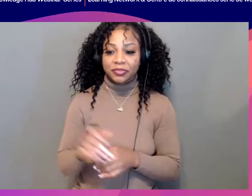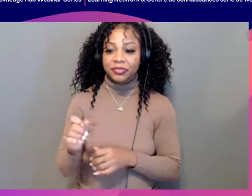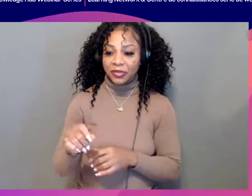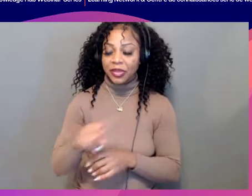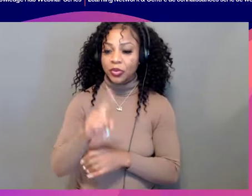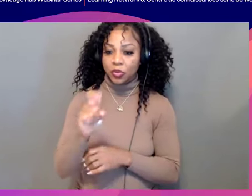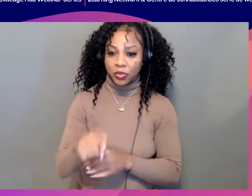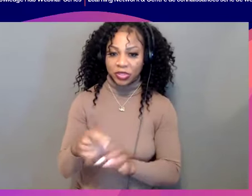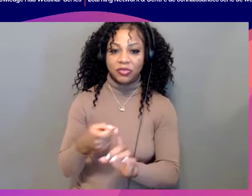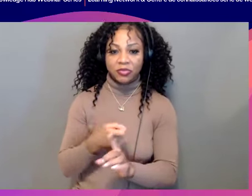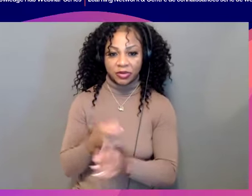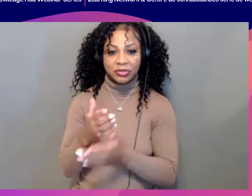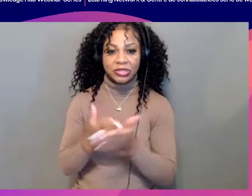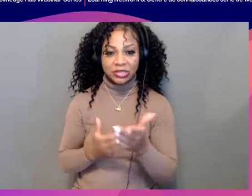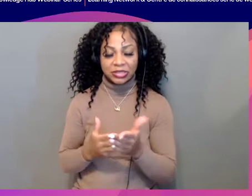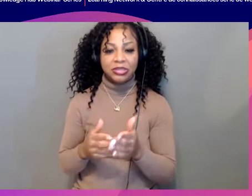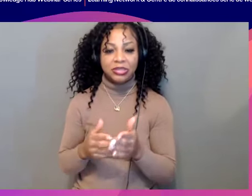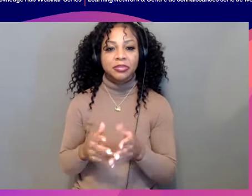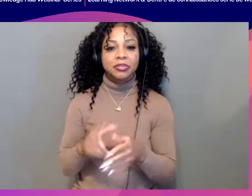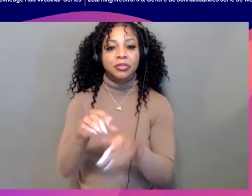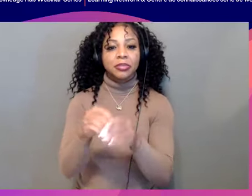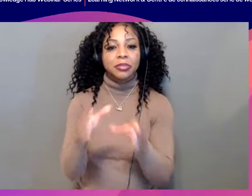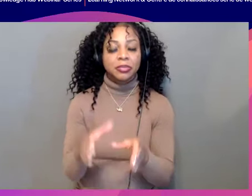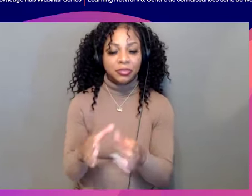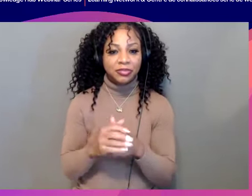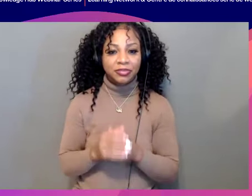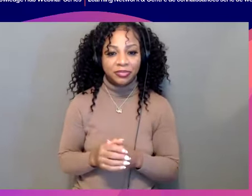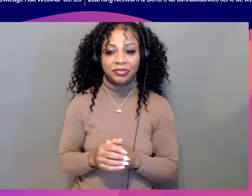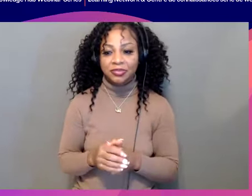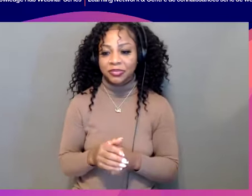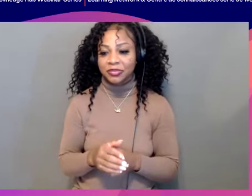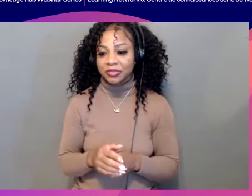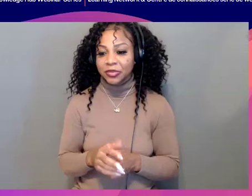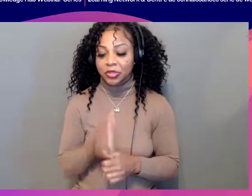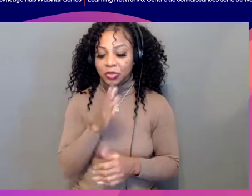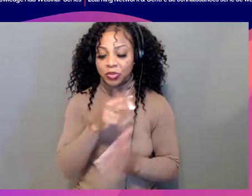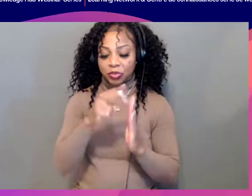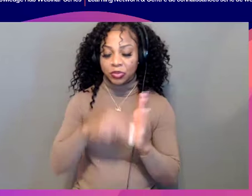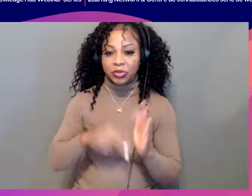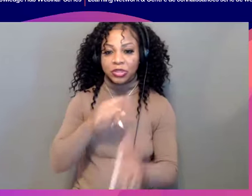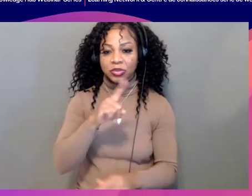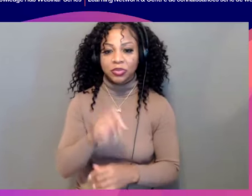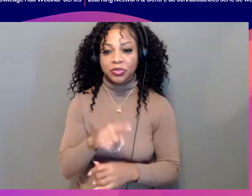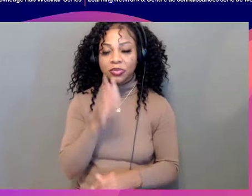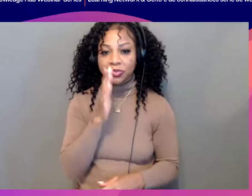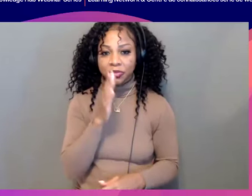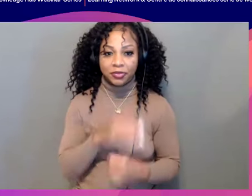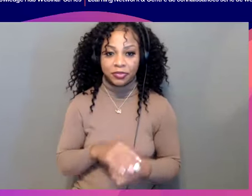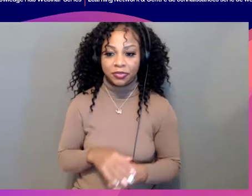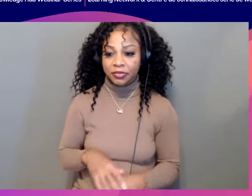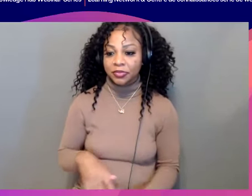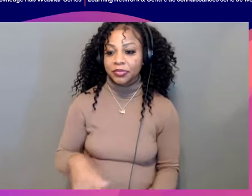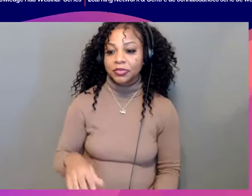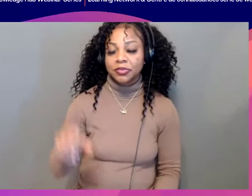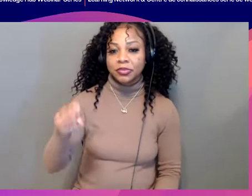coming in from participants. So we'd love to move right into the Q&A. And my colleague Sabri